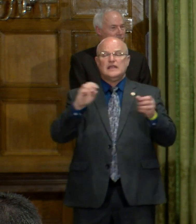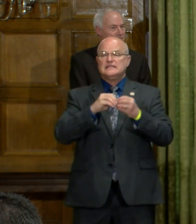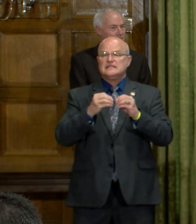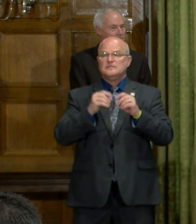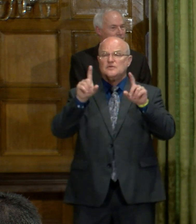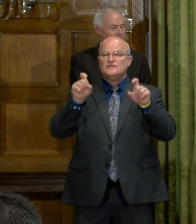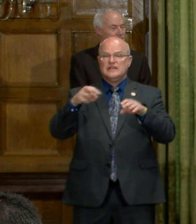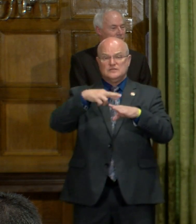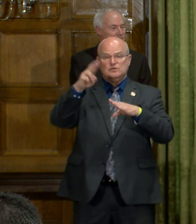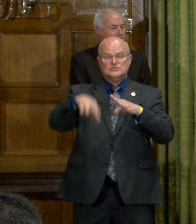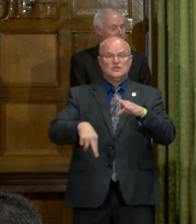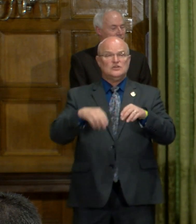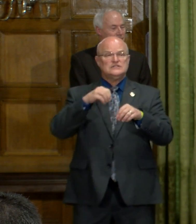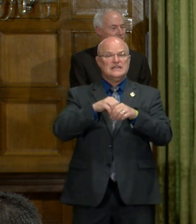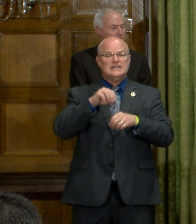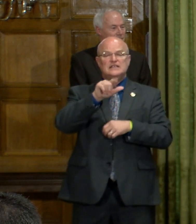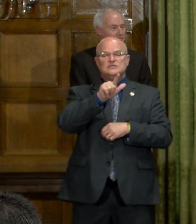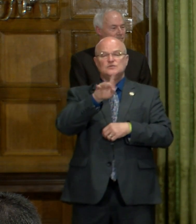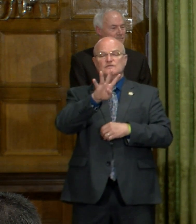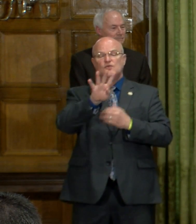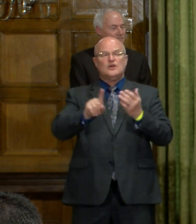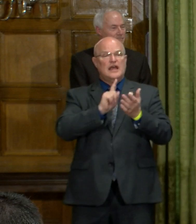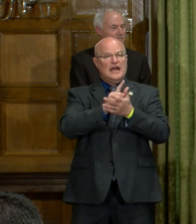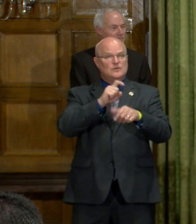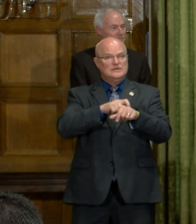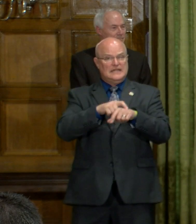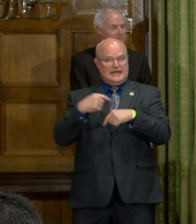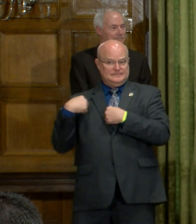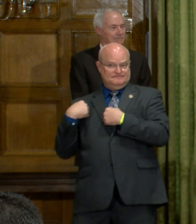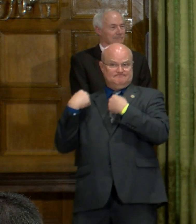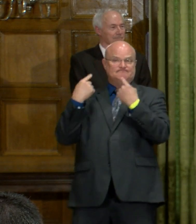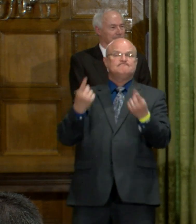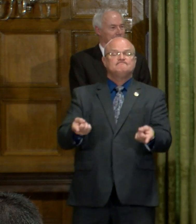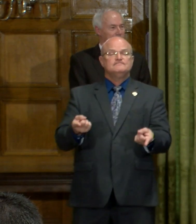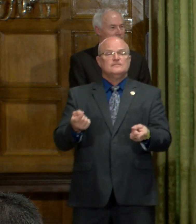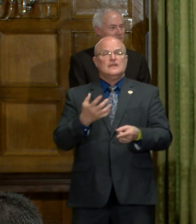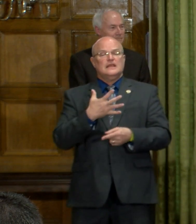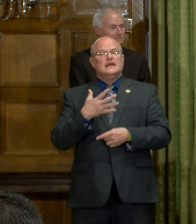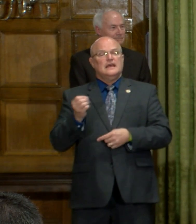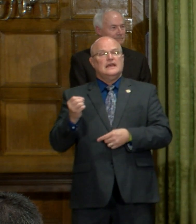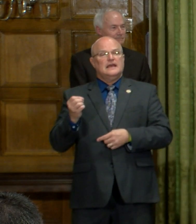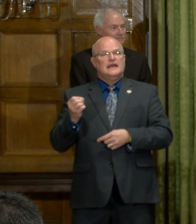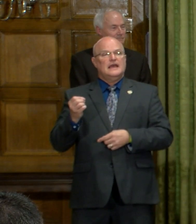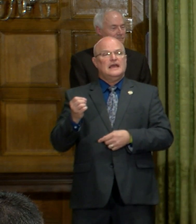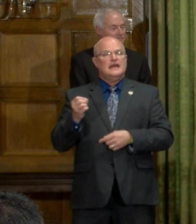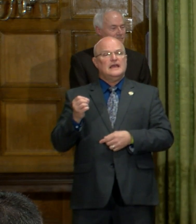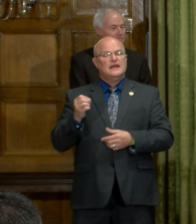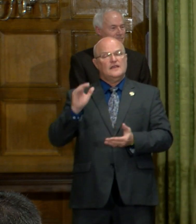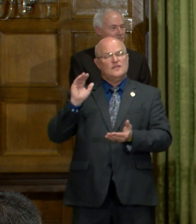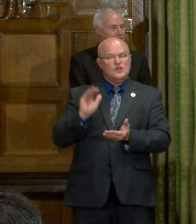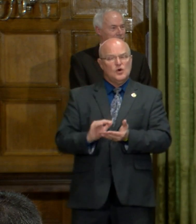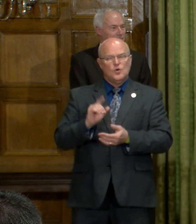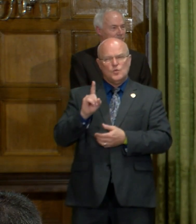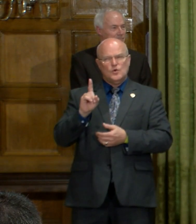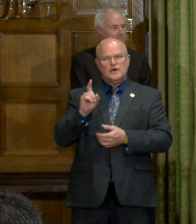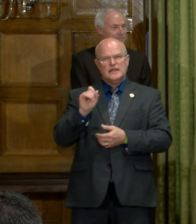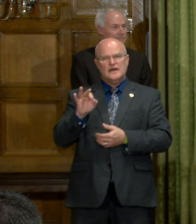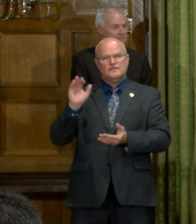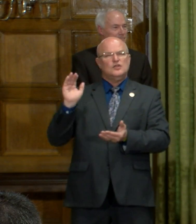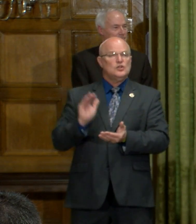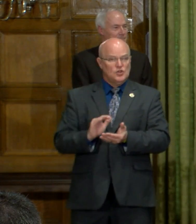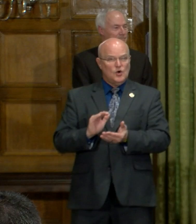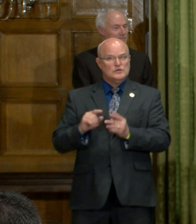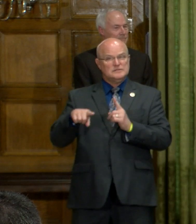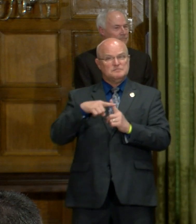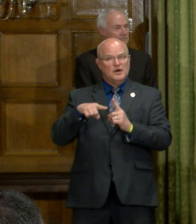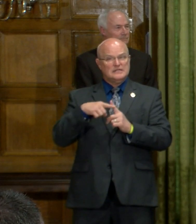test results we've received in a 24-hour period to date, and the lowest, or one of the lowest, at